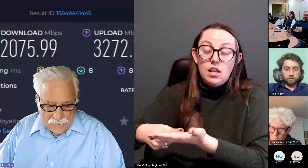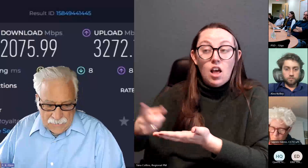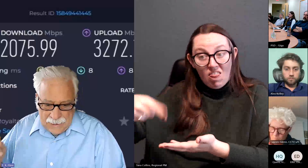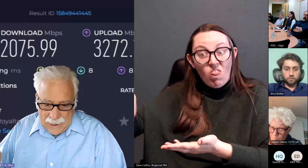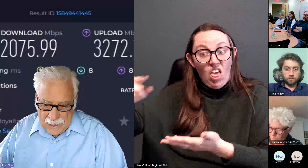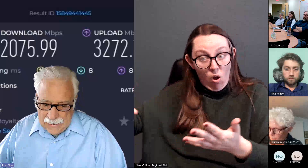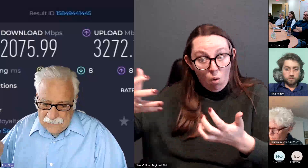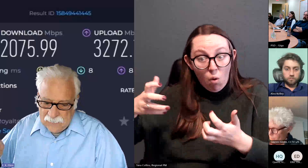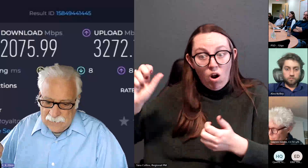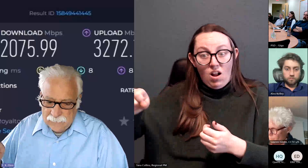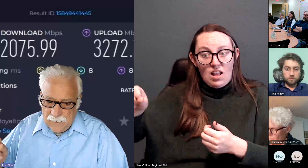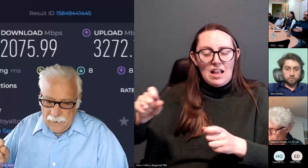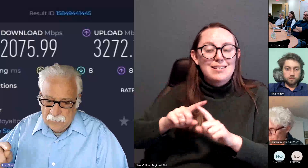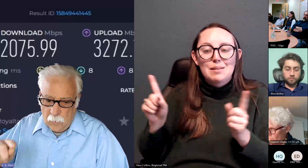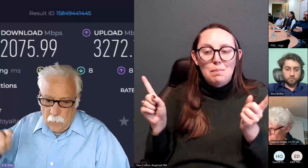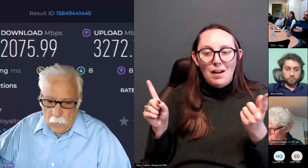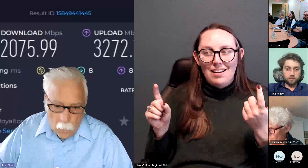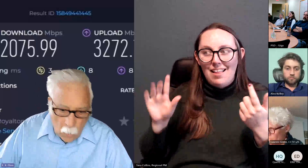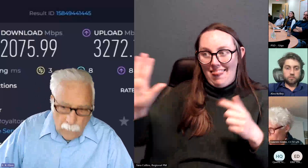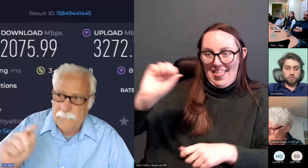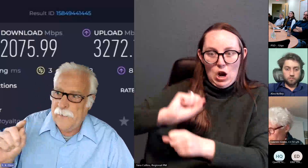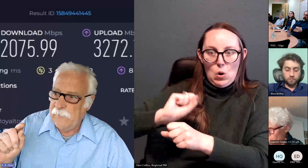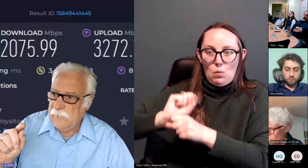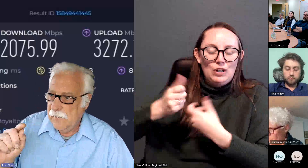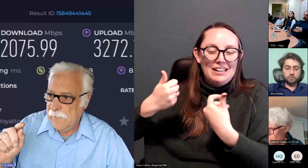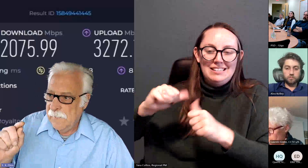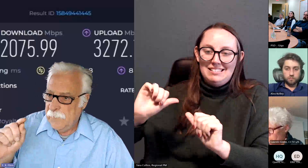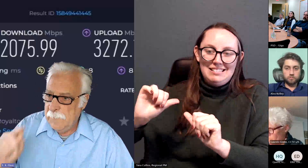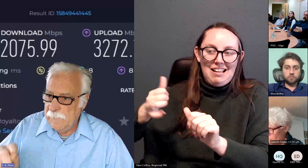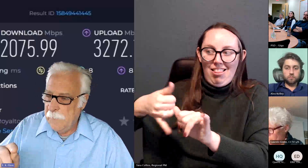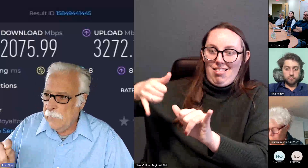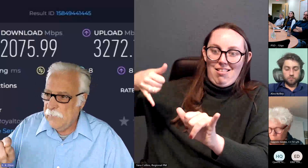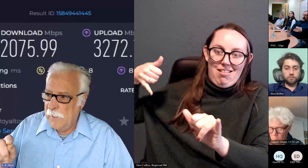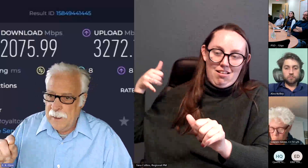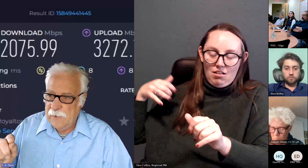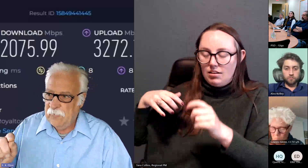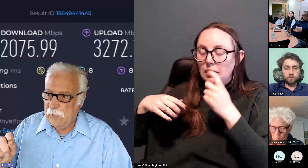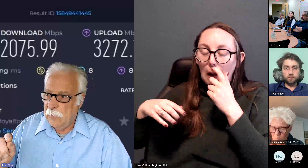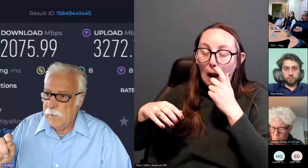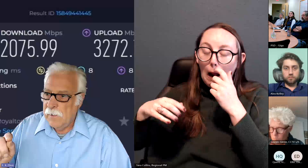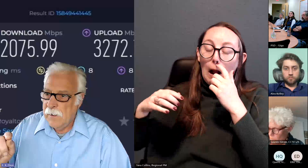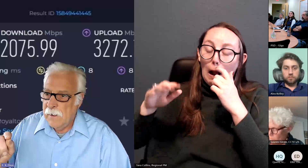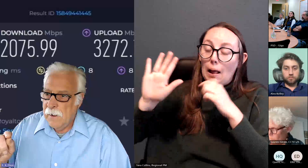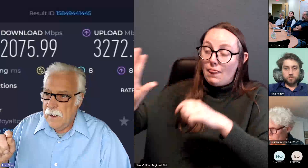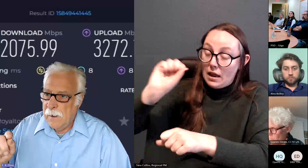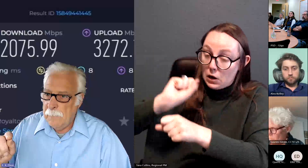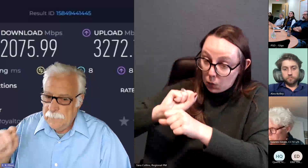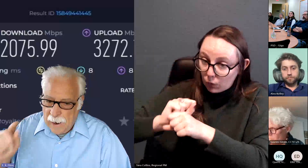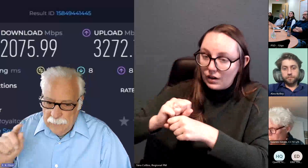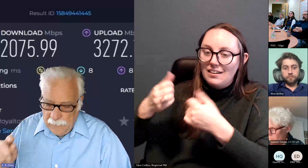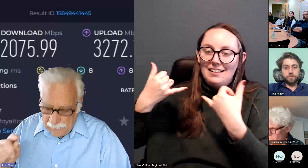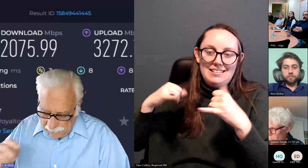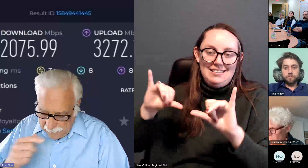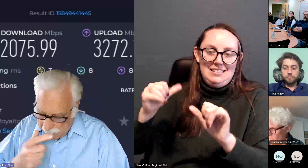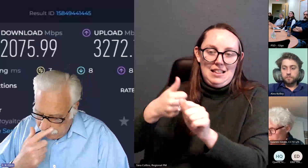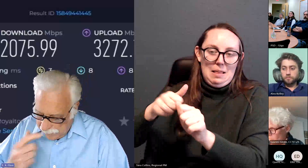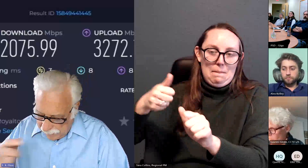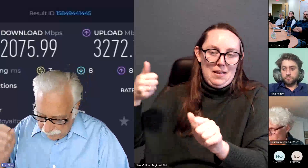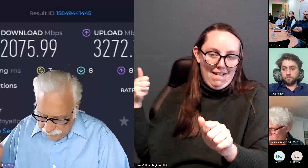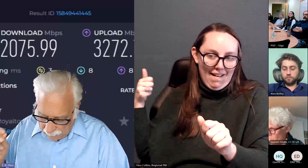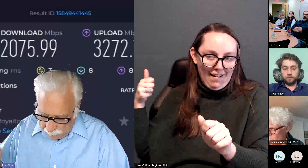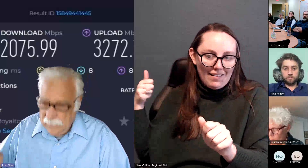plan can incentivize all of us to be focused on that issue, I think